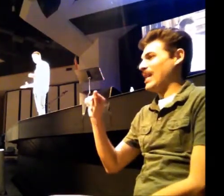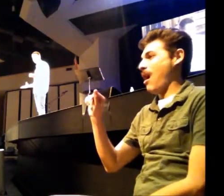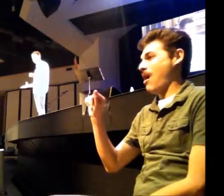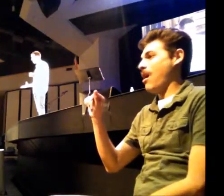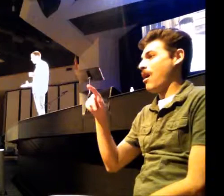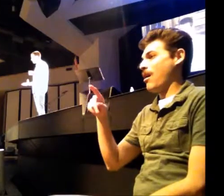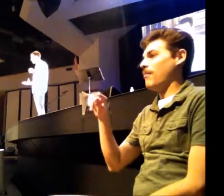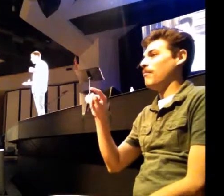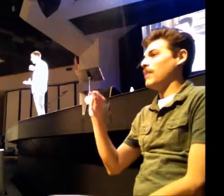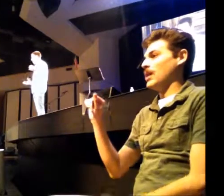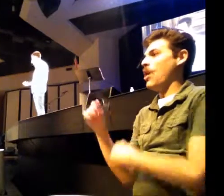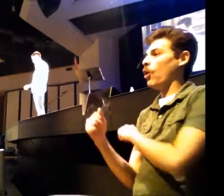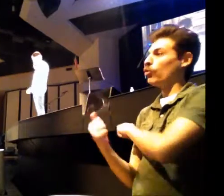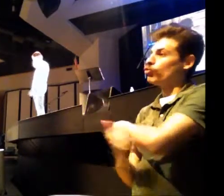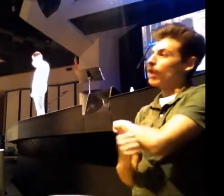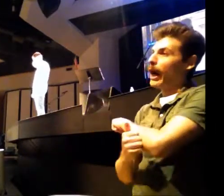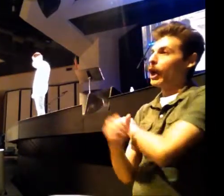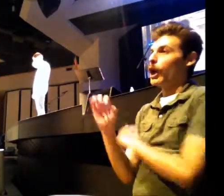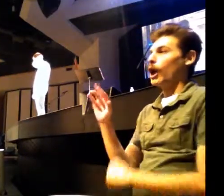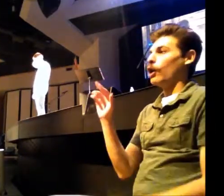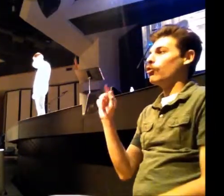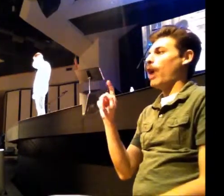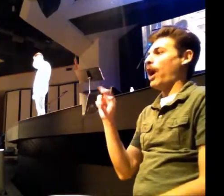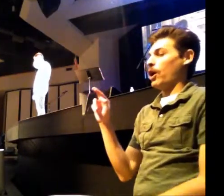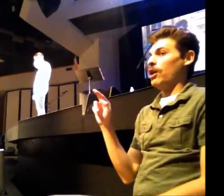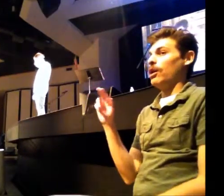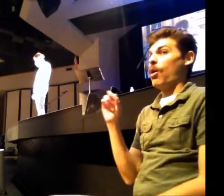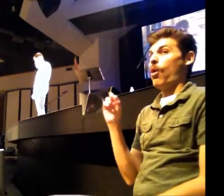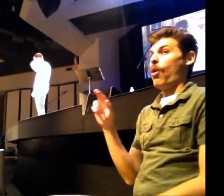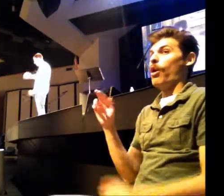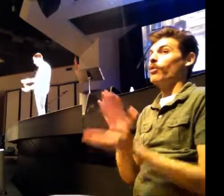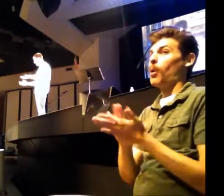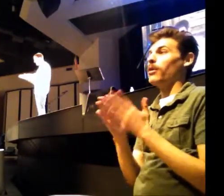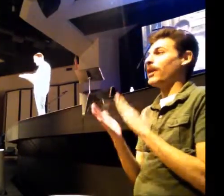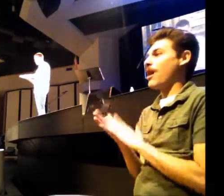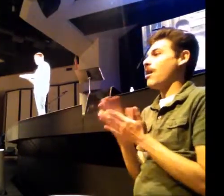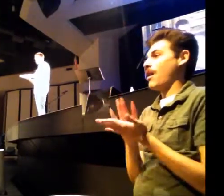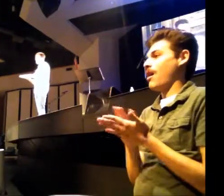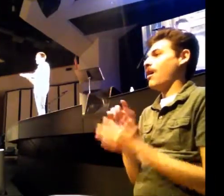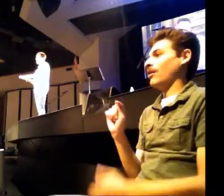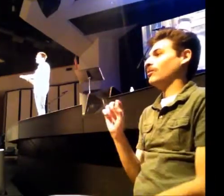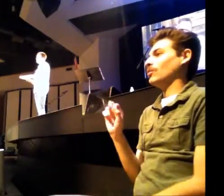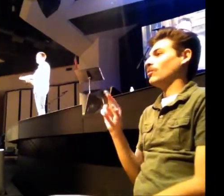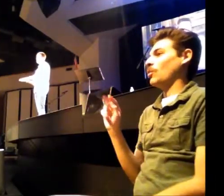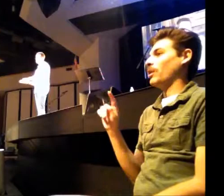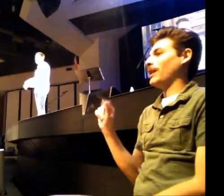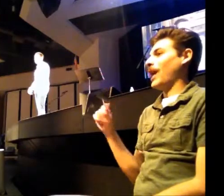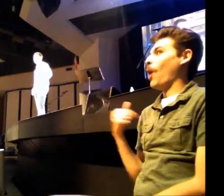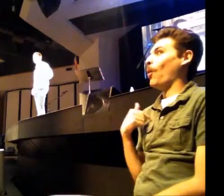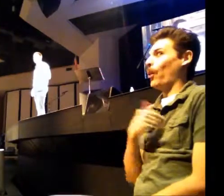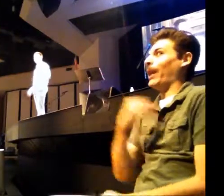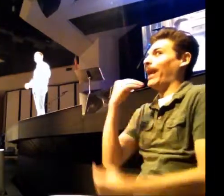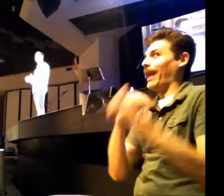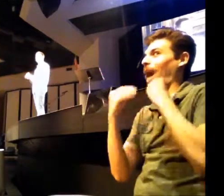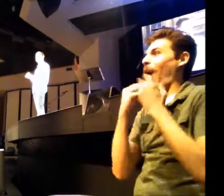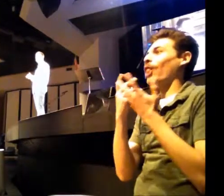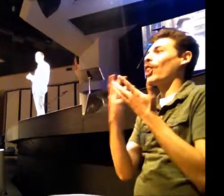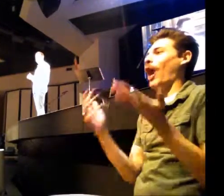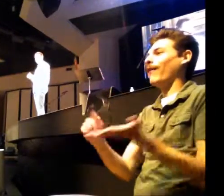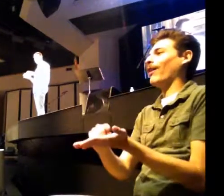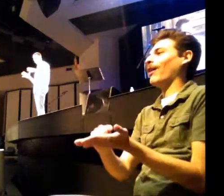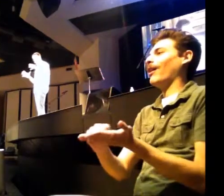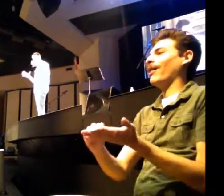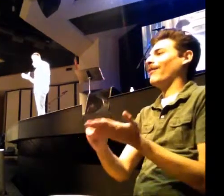In Tucson, the most common unleavened bread there is the tortilla. You know, we eat lots of unleavened bread around here these